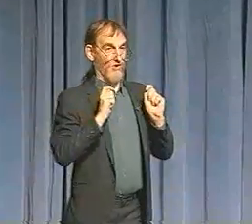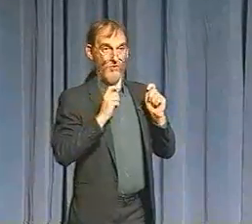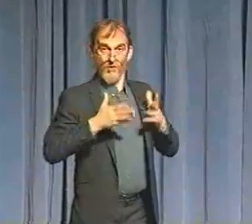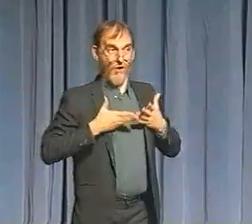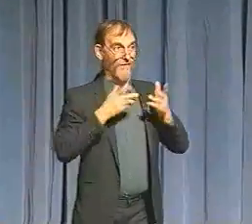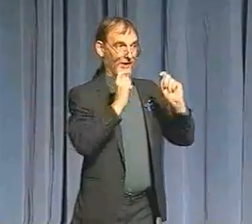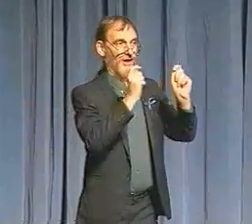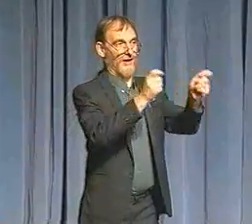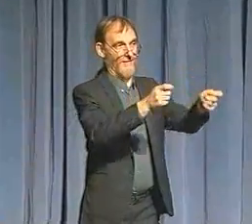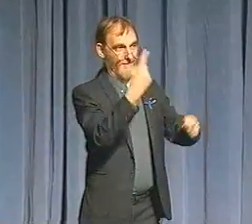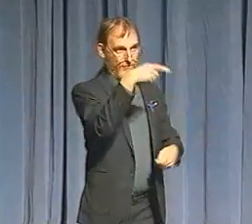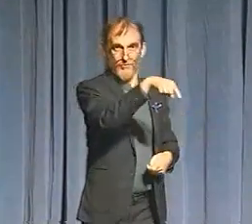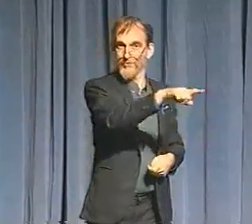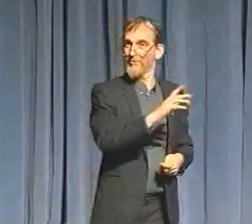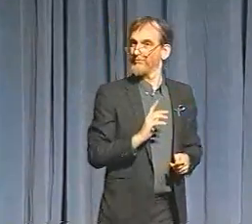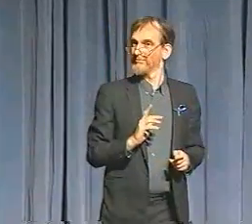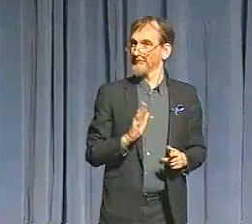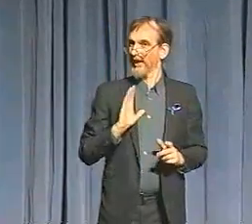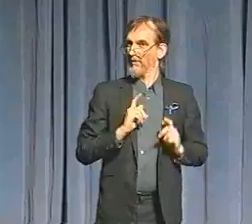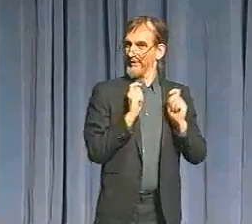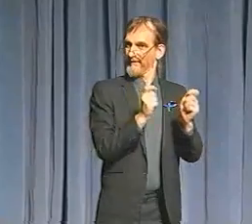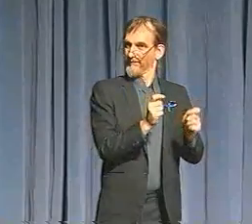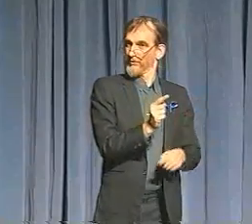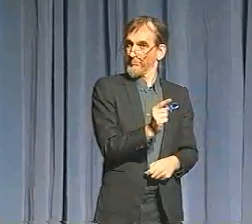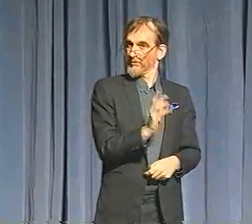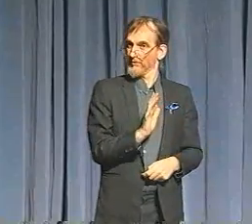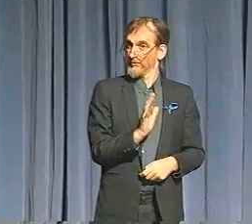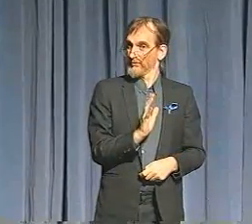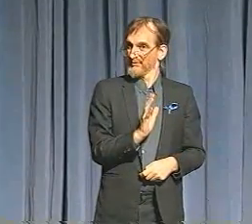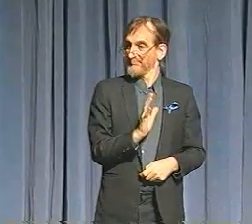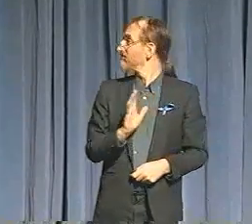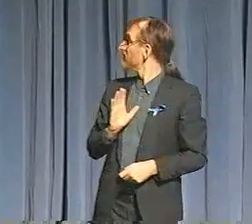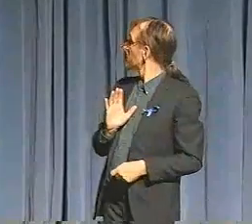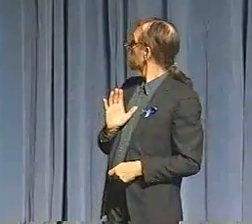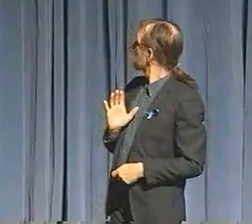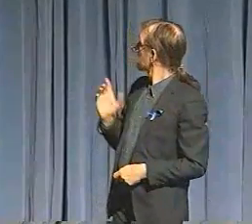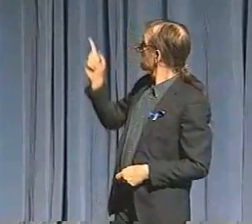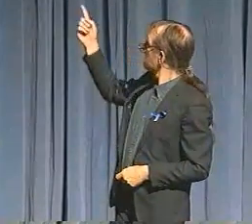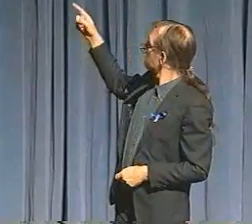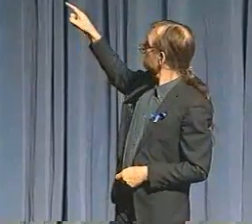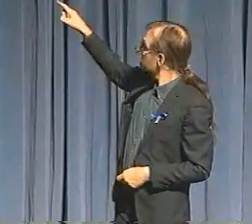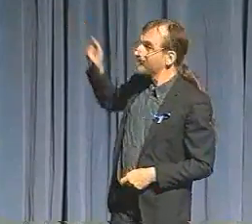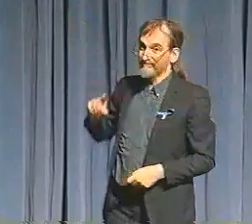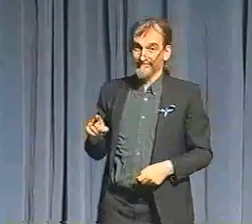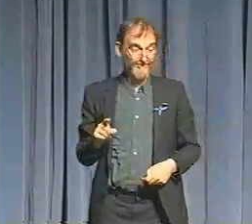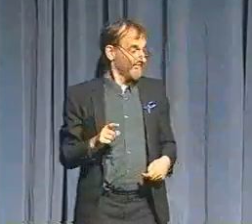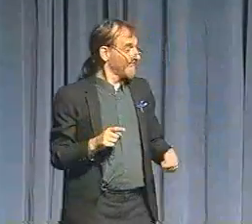So, the 5th principle of deafhood is that sign languages are offered as a gift to hearing